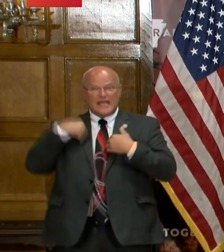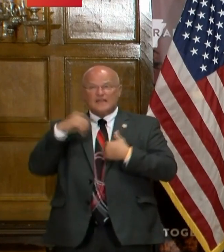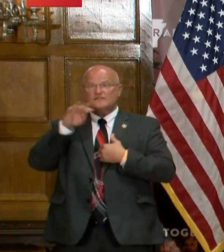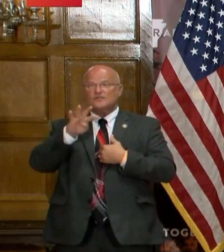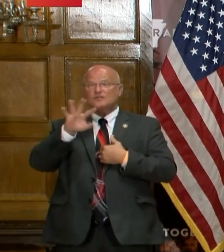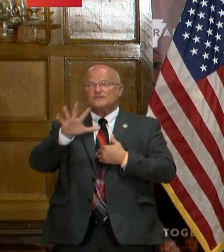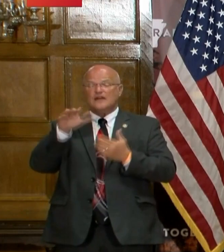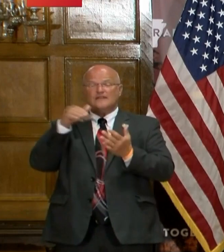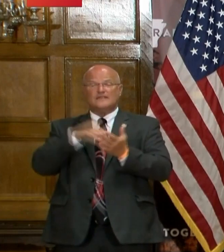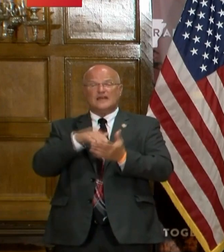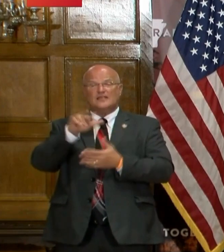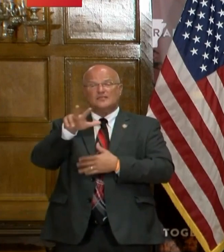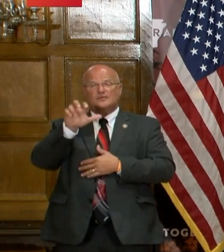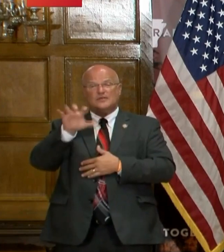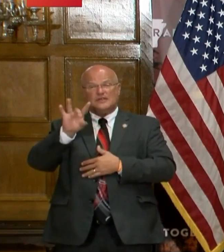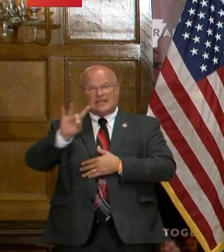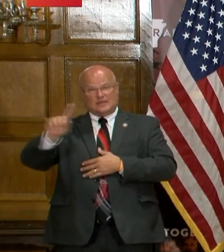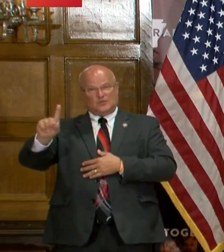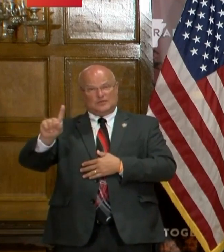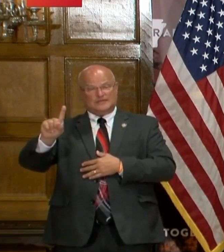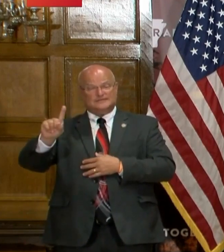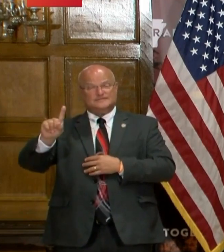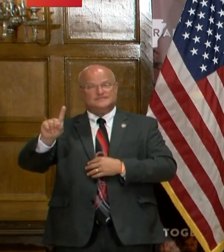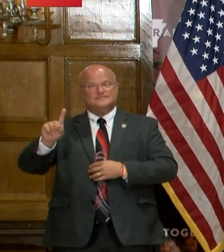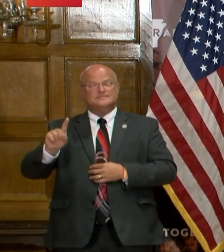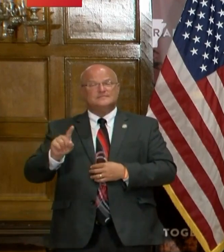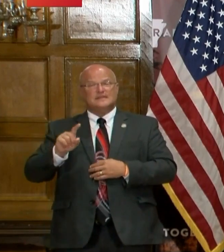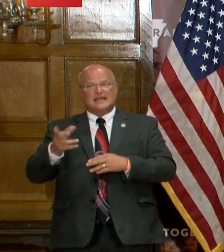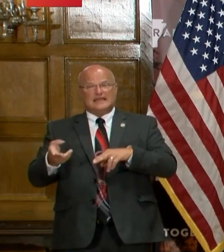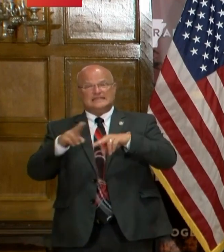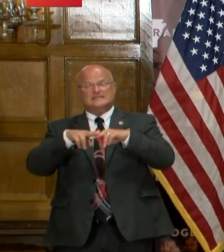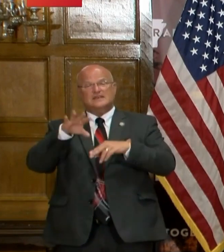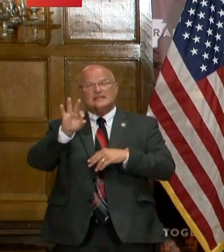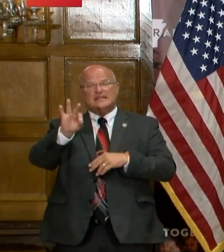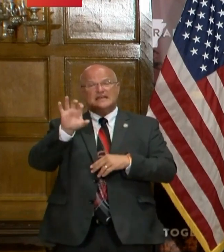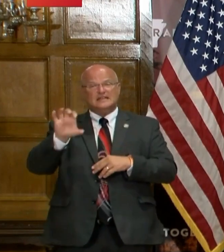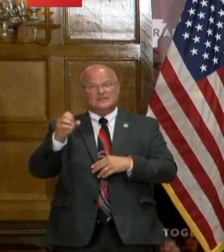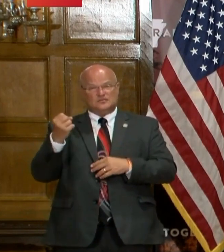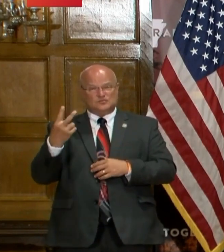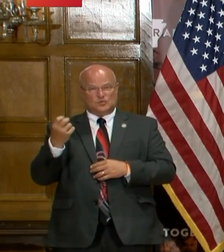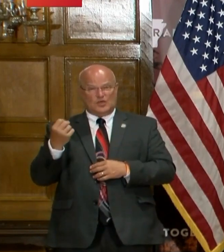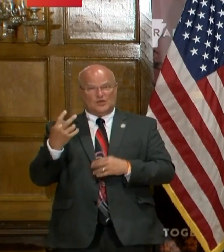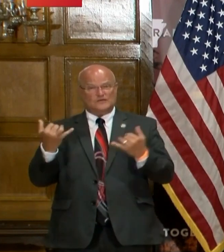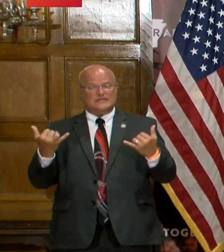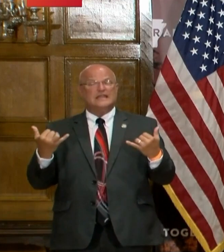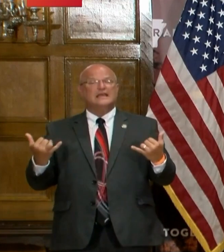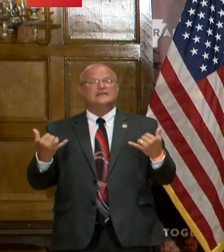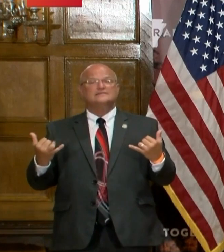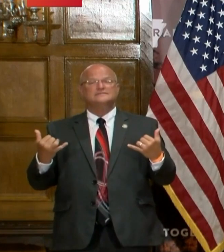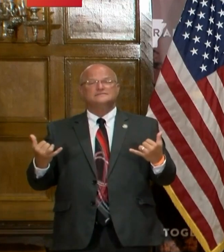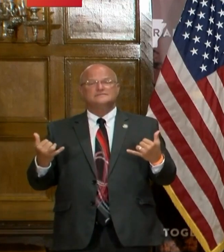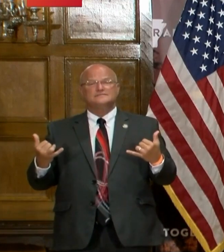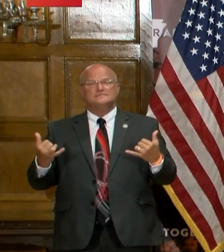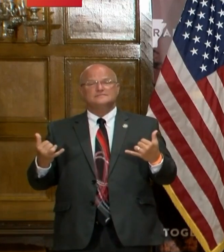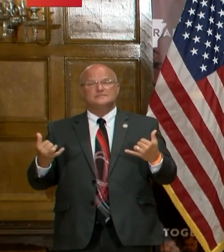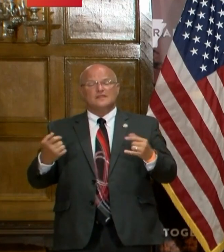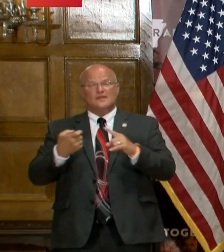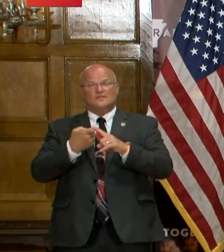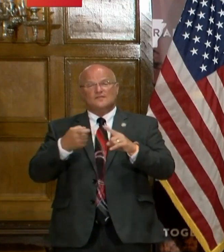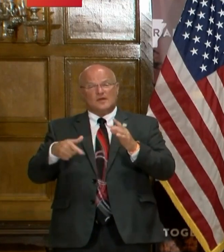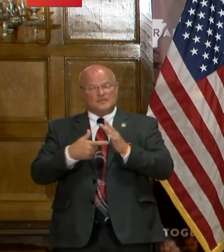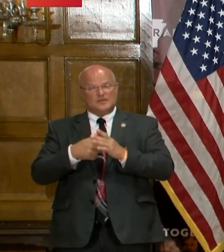had 45,381 cases. We have an additional 912 cases today. Of